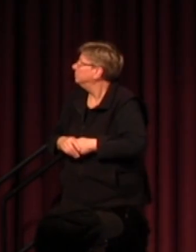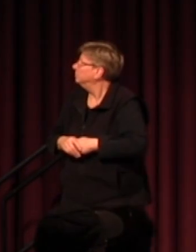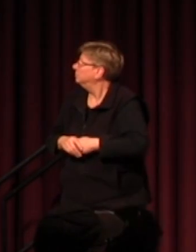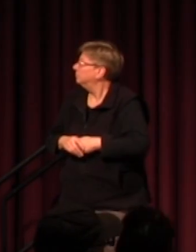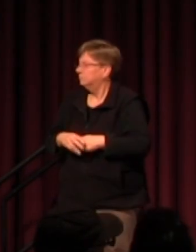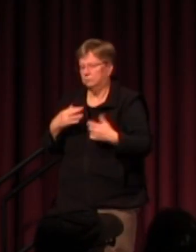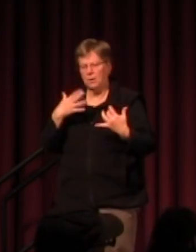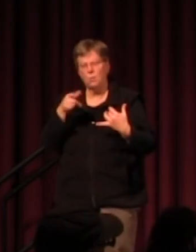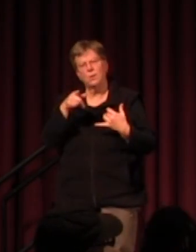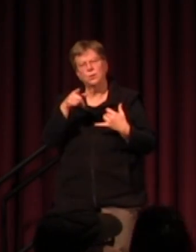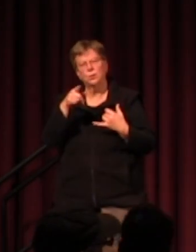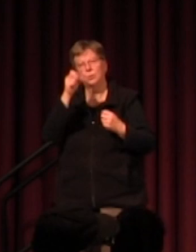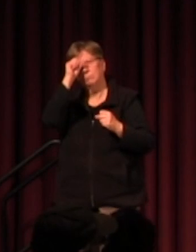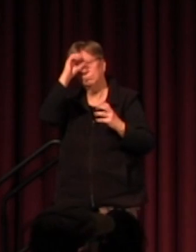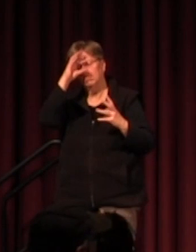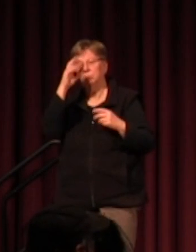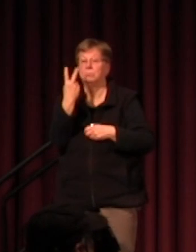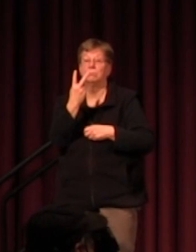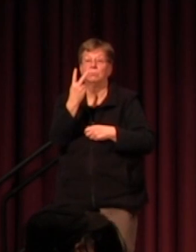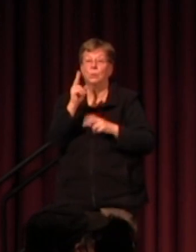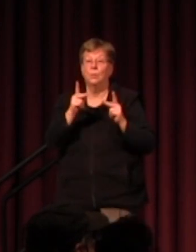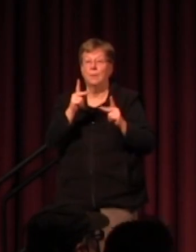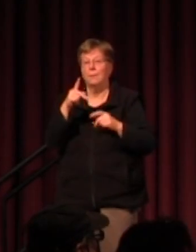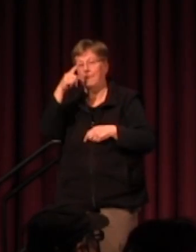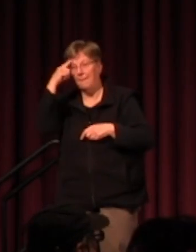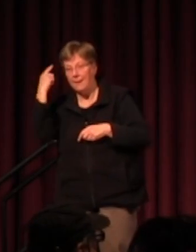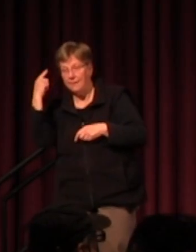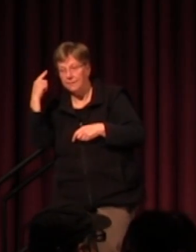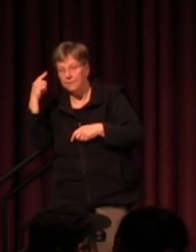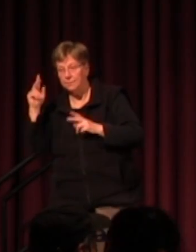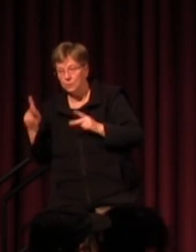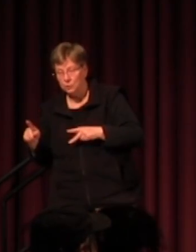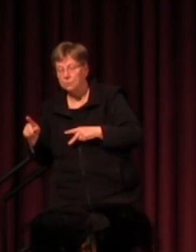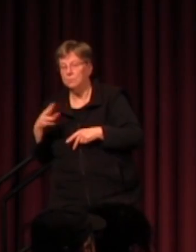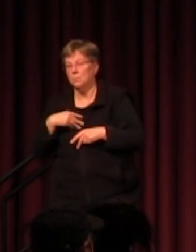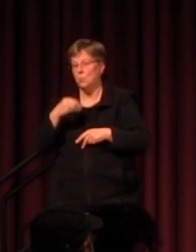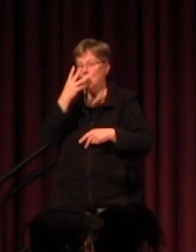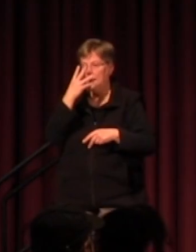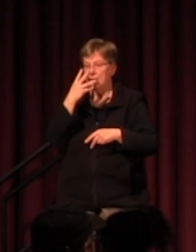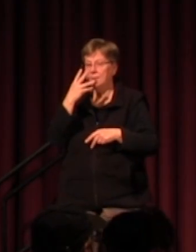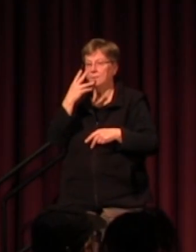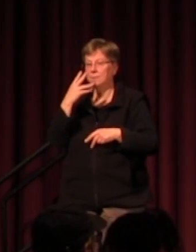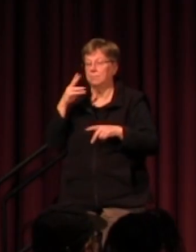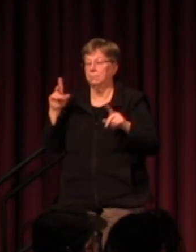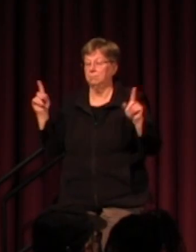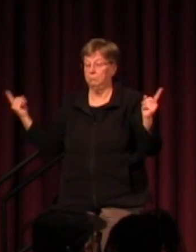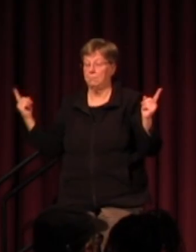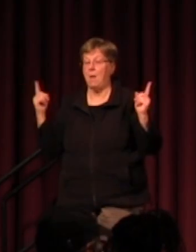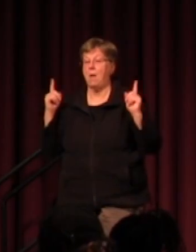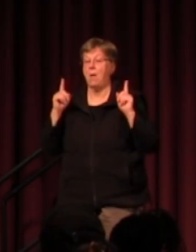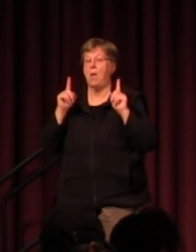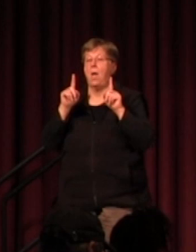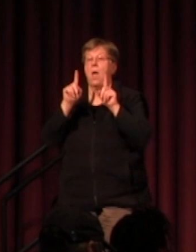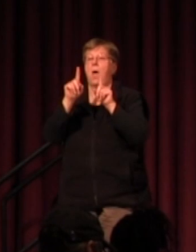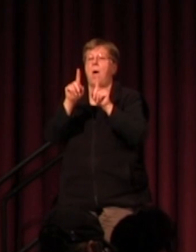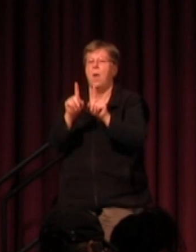And I want you to imagine two people, a black person and a white person, arriving at these